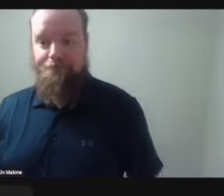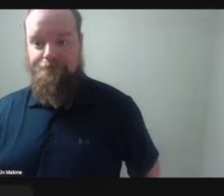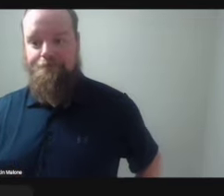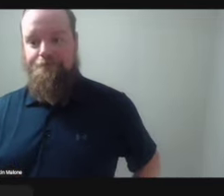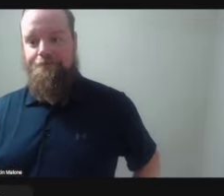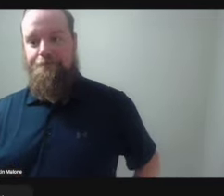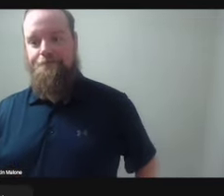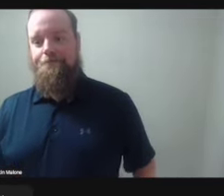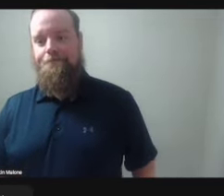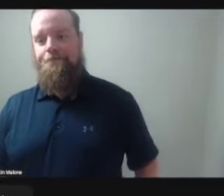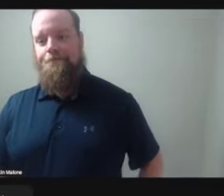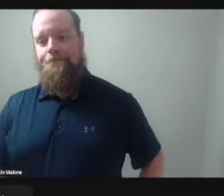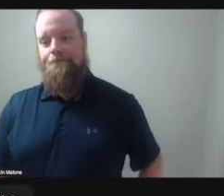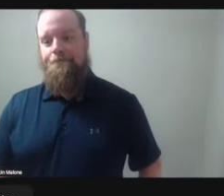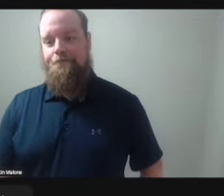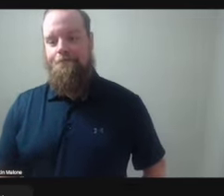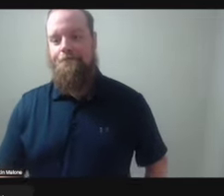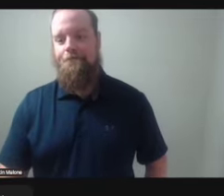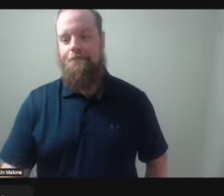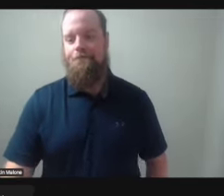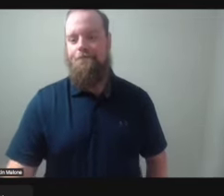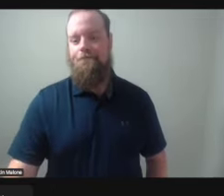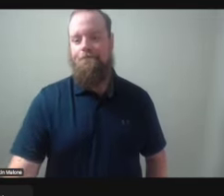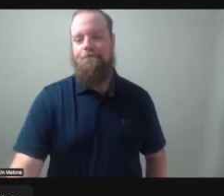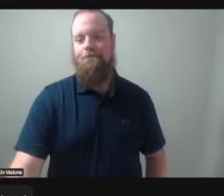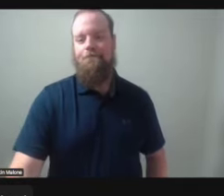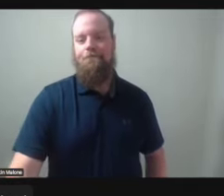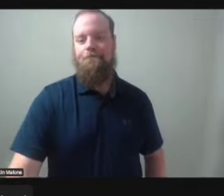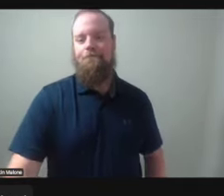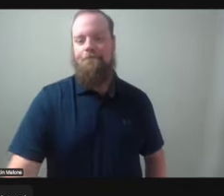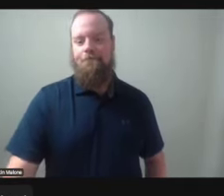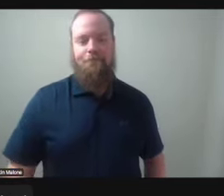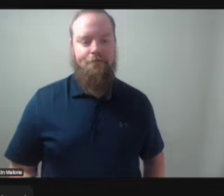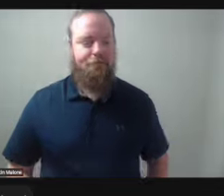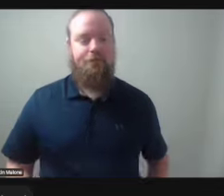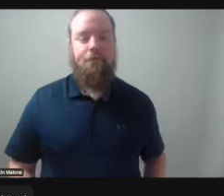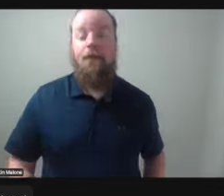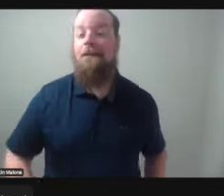contact with the deaf community or other deaf community members.